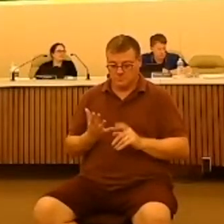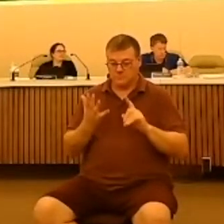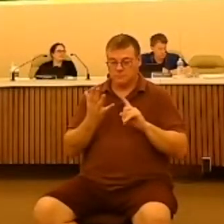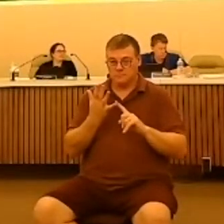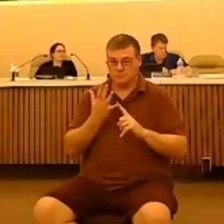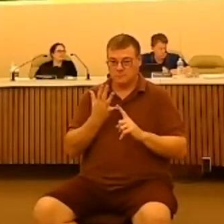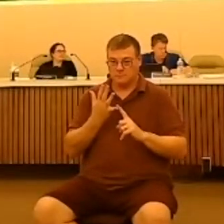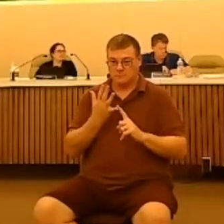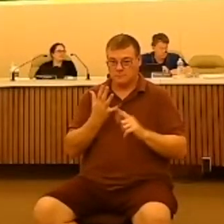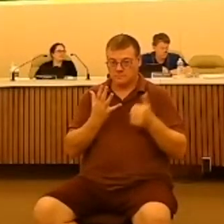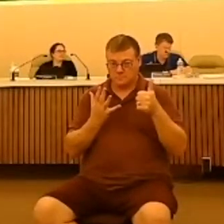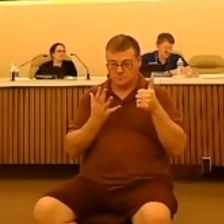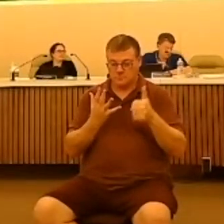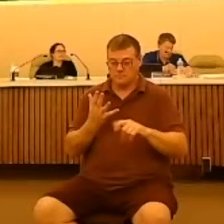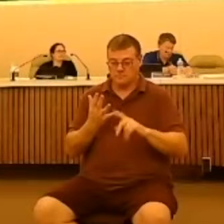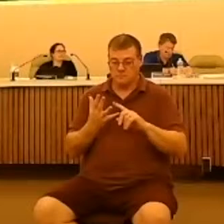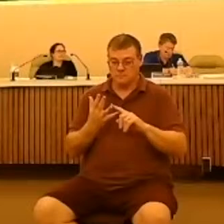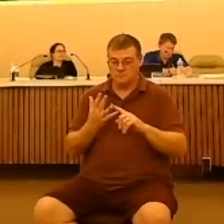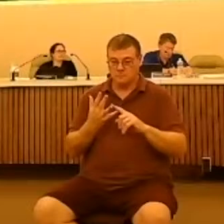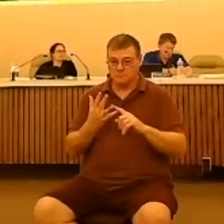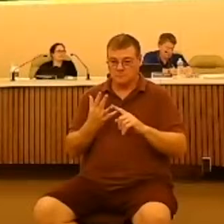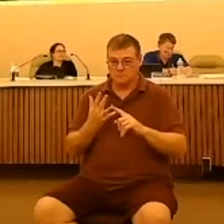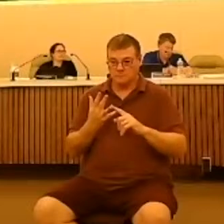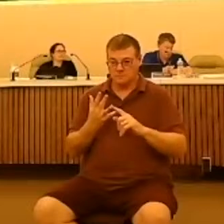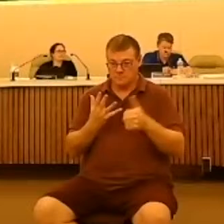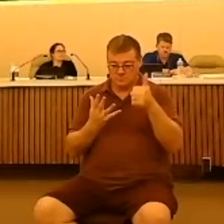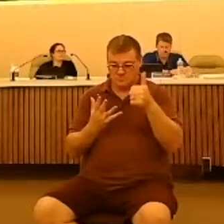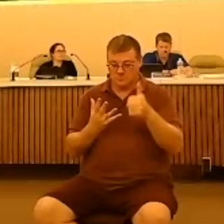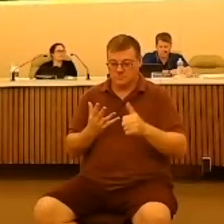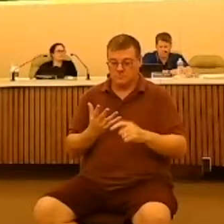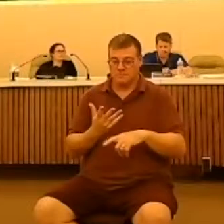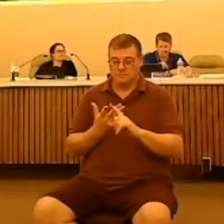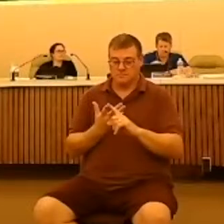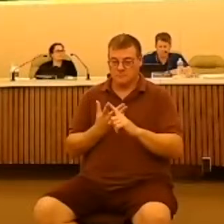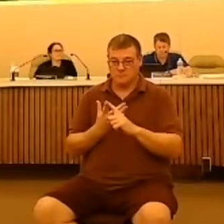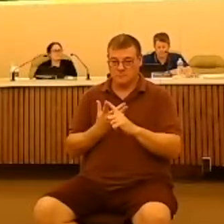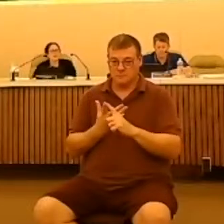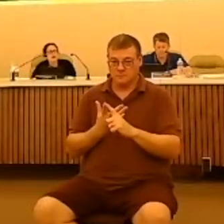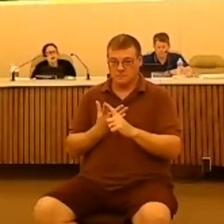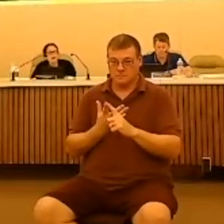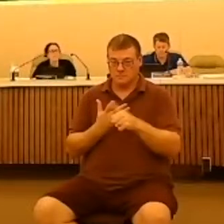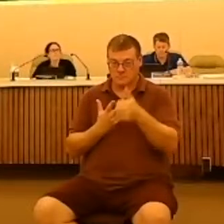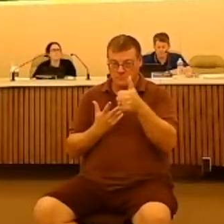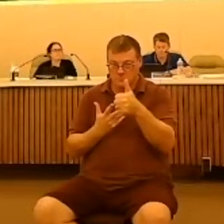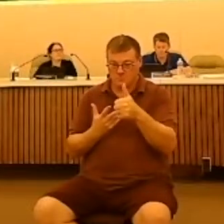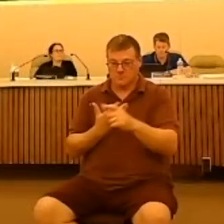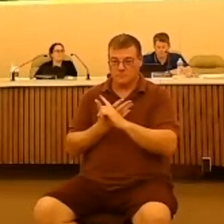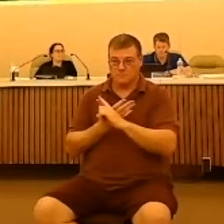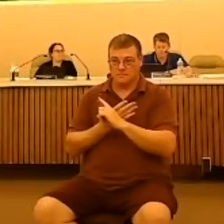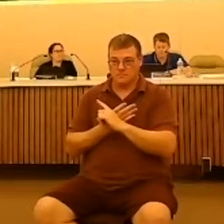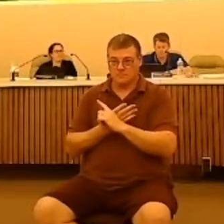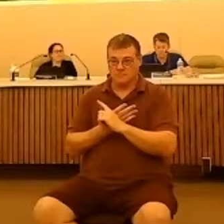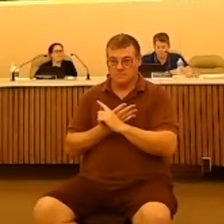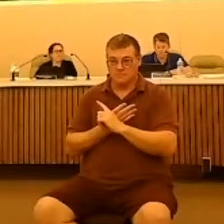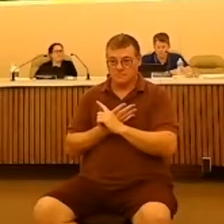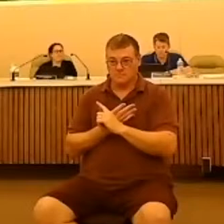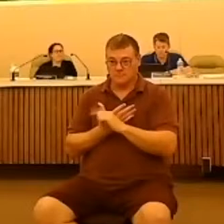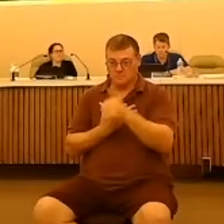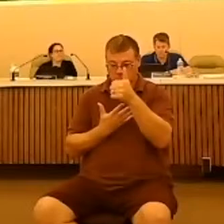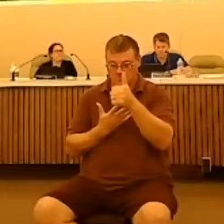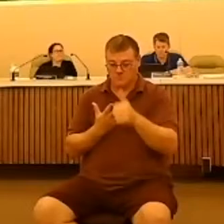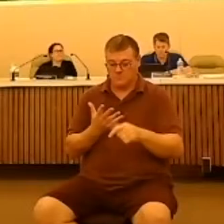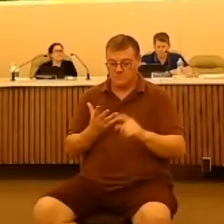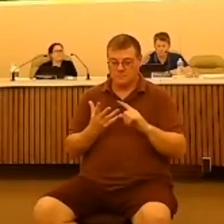Councilmember Barley, Aye. Councilmember Stafford, Aye. Councilmember Safranek, Aye. Councilmember Bolsner,